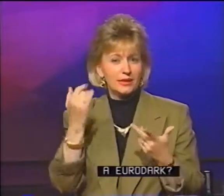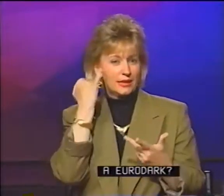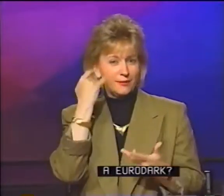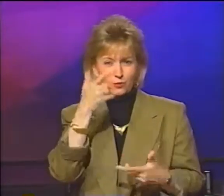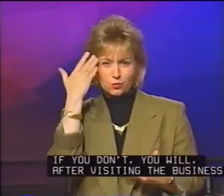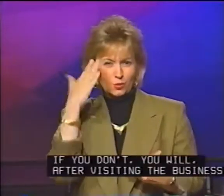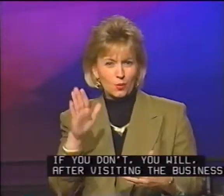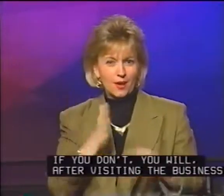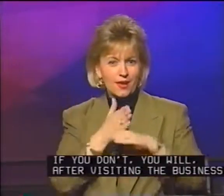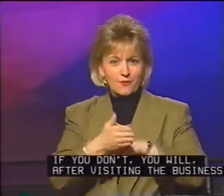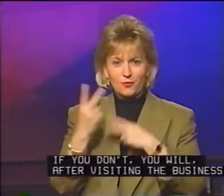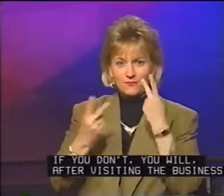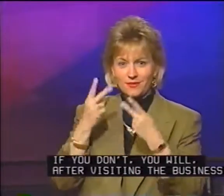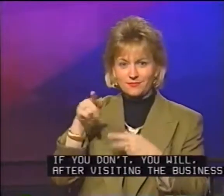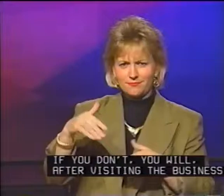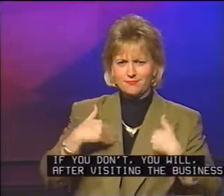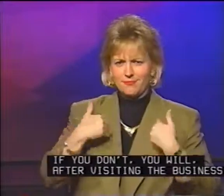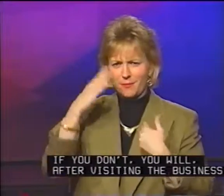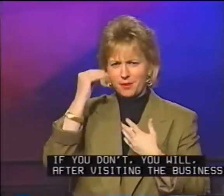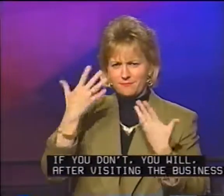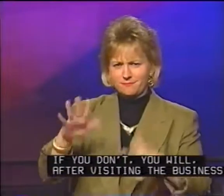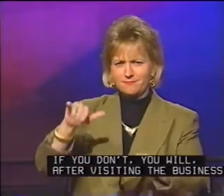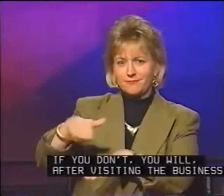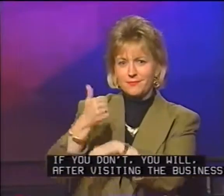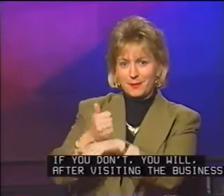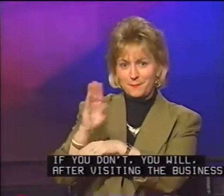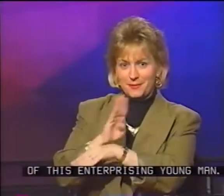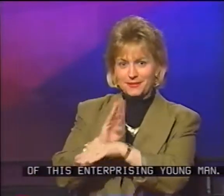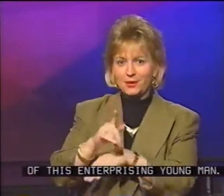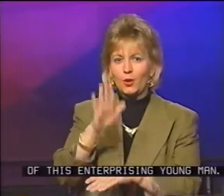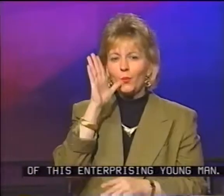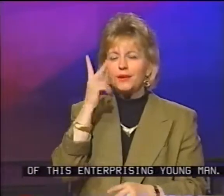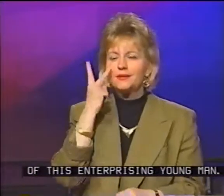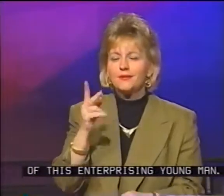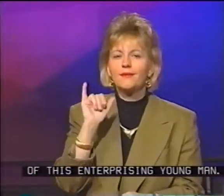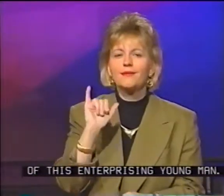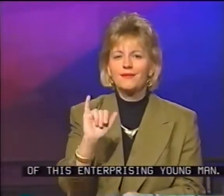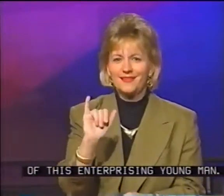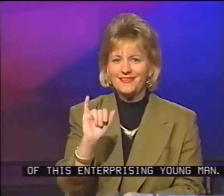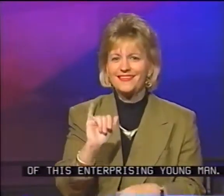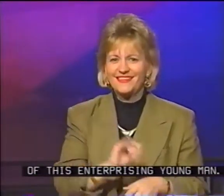If you don't, you will, after visiting the business of this enterprising young man.